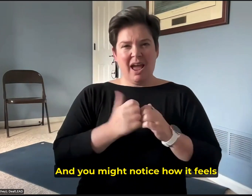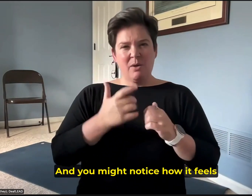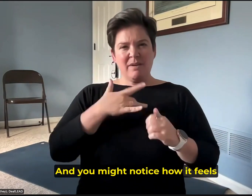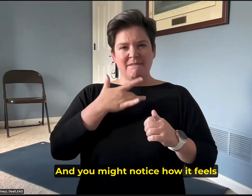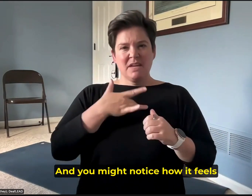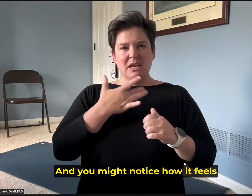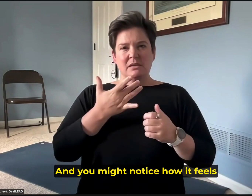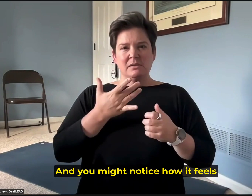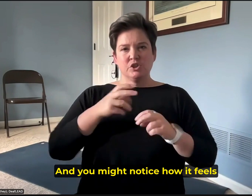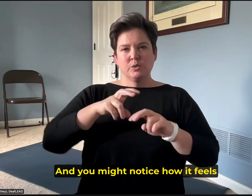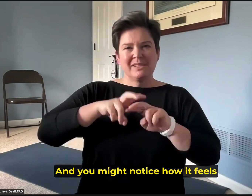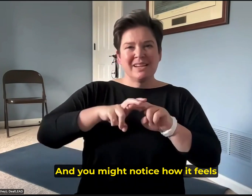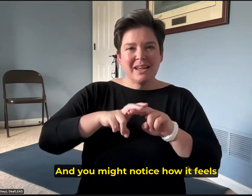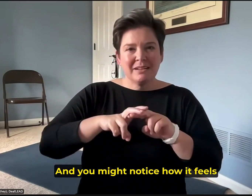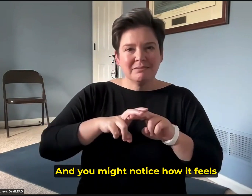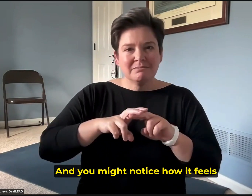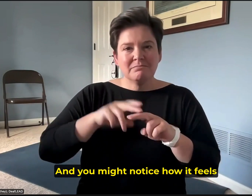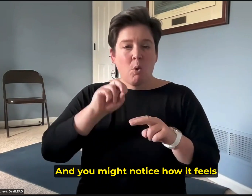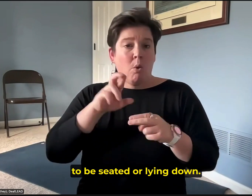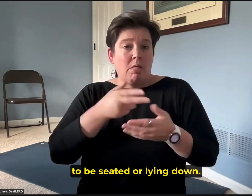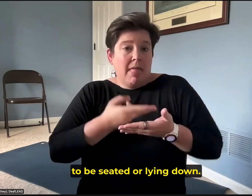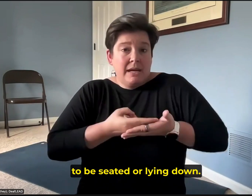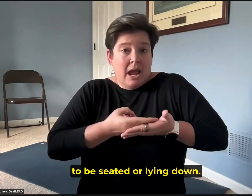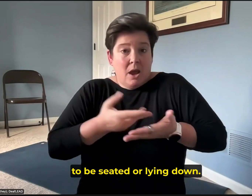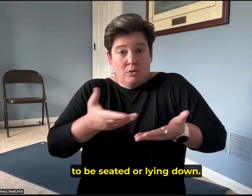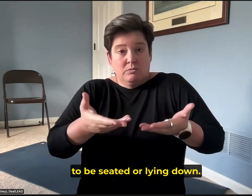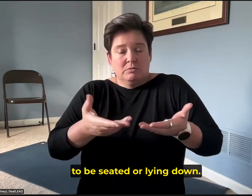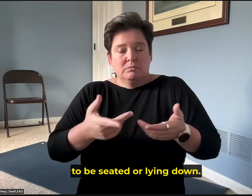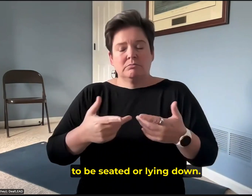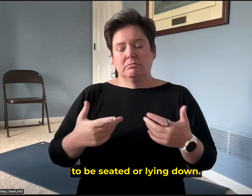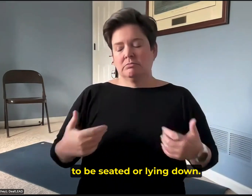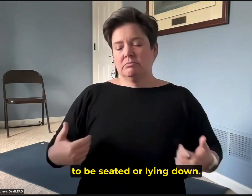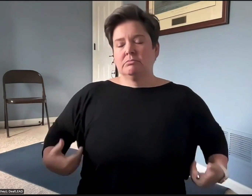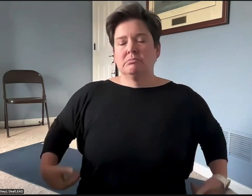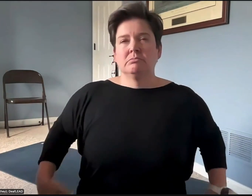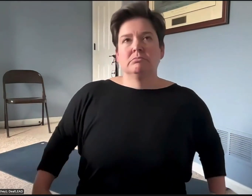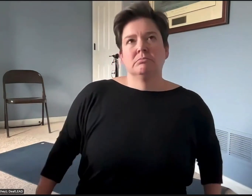And you might notice how it feels to be seated or lying down.